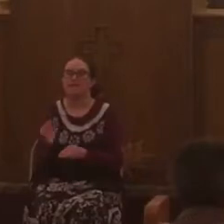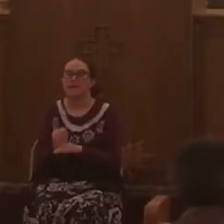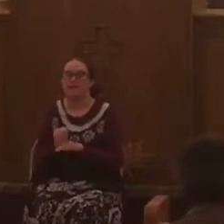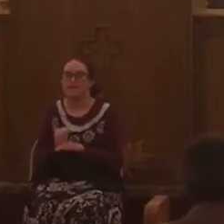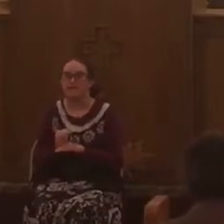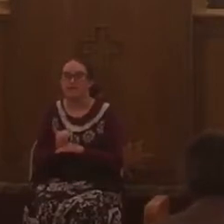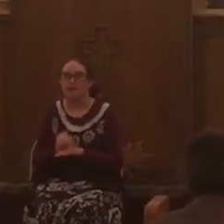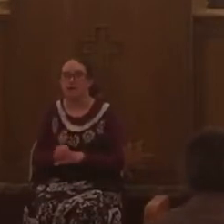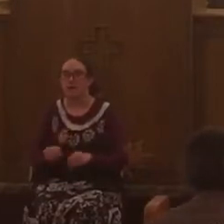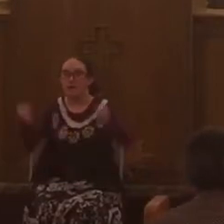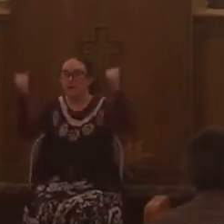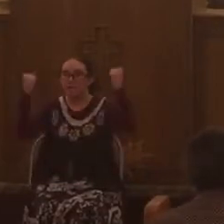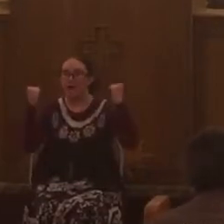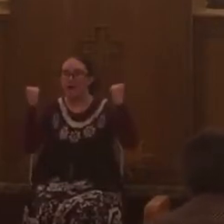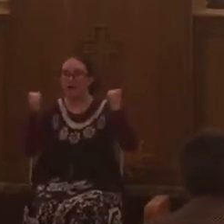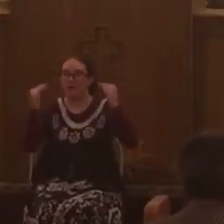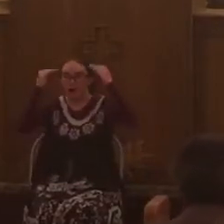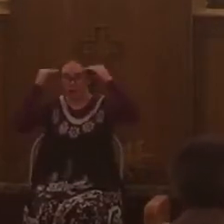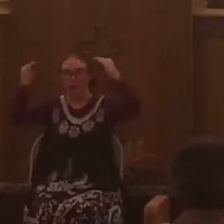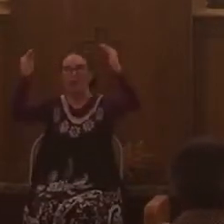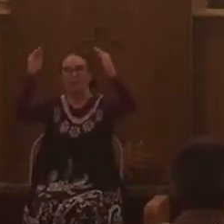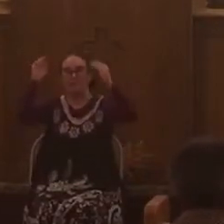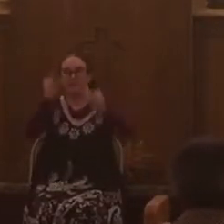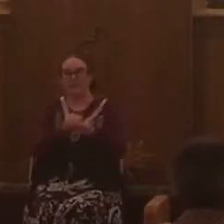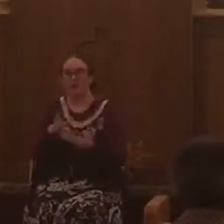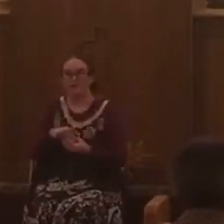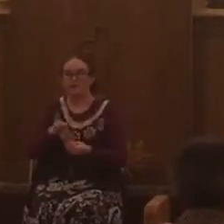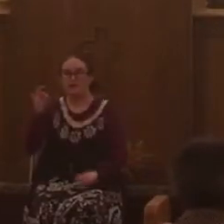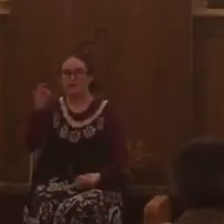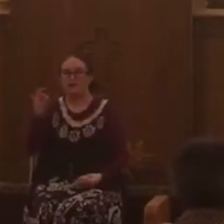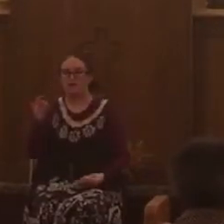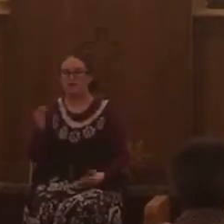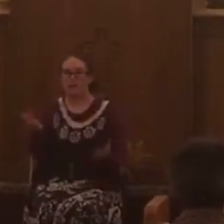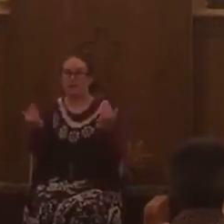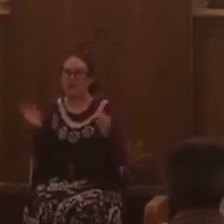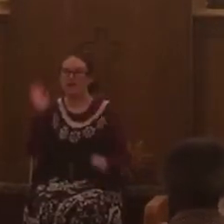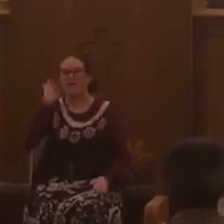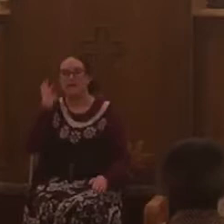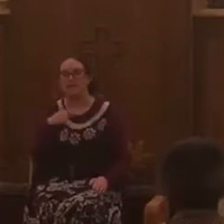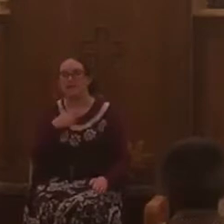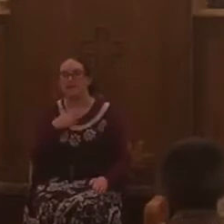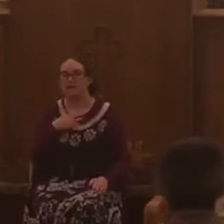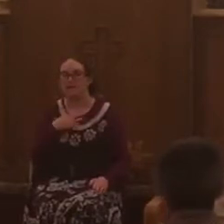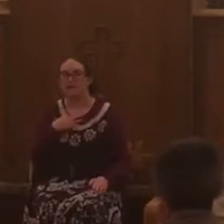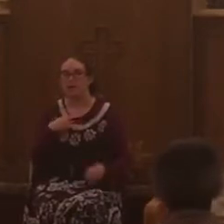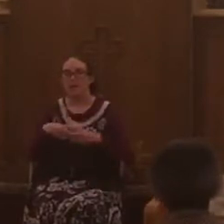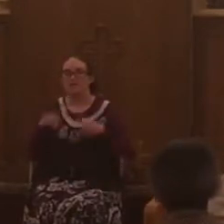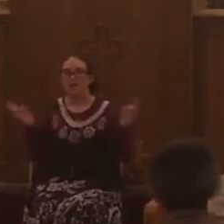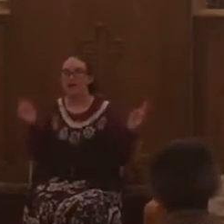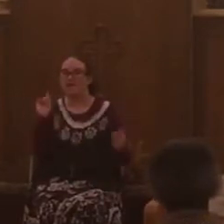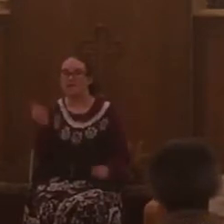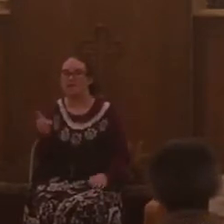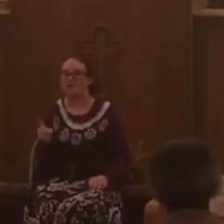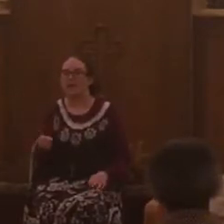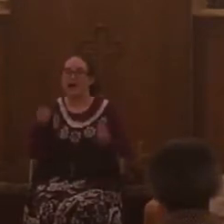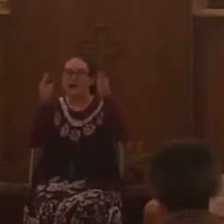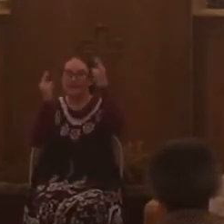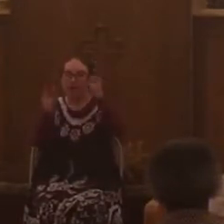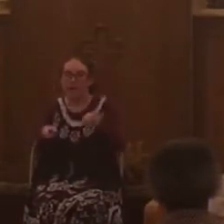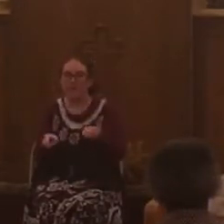are subject unto you, but rather that your names are written in the Lamb's book of life. Hallelujah.